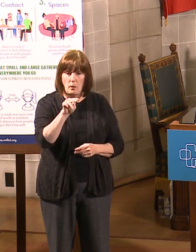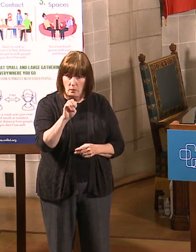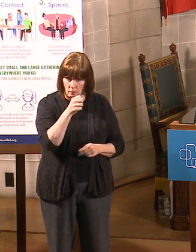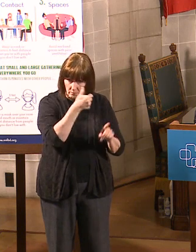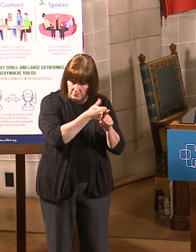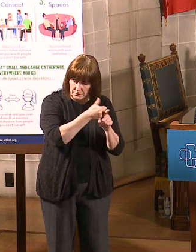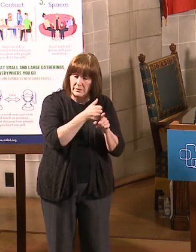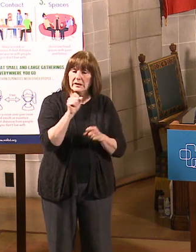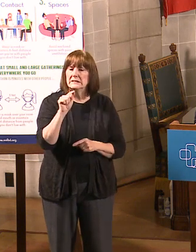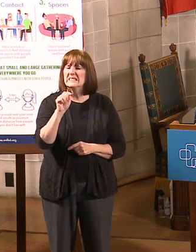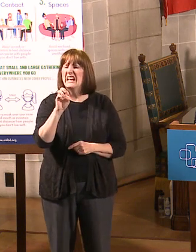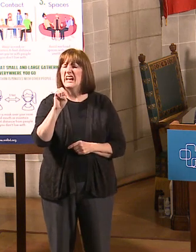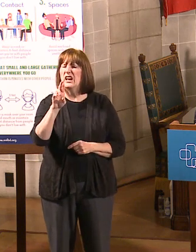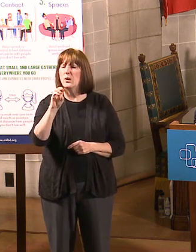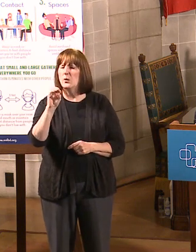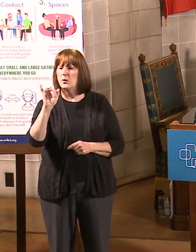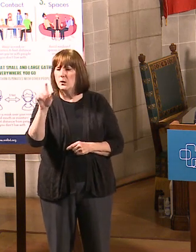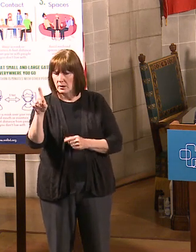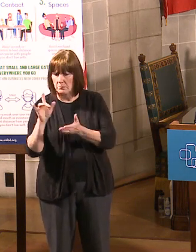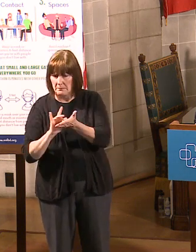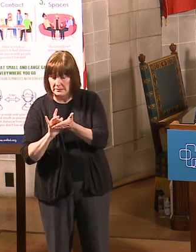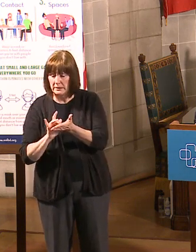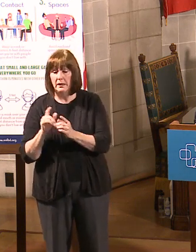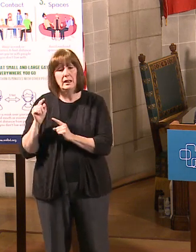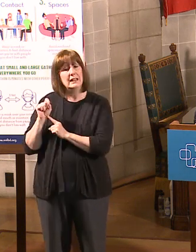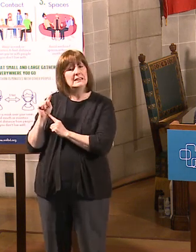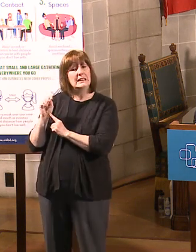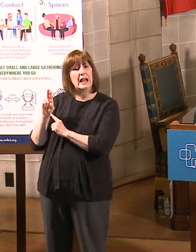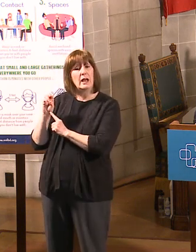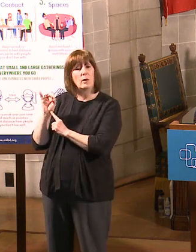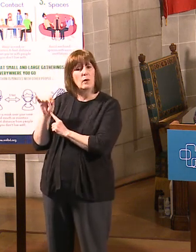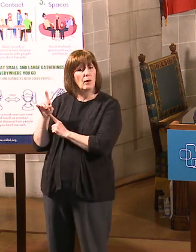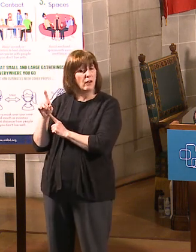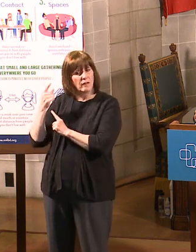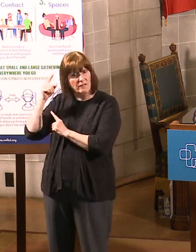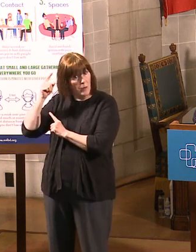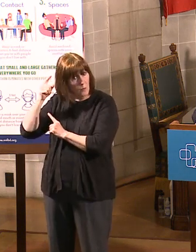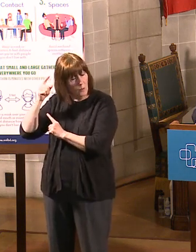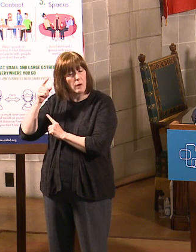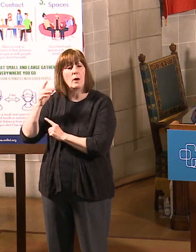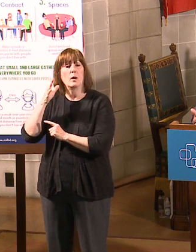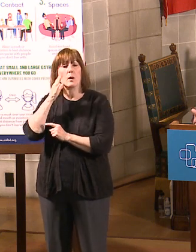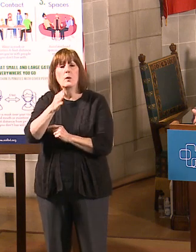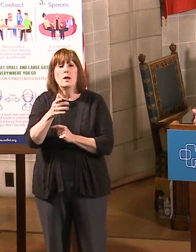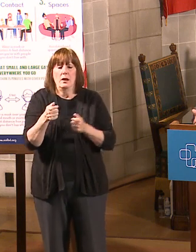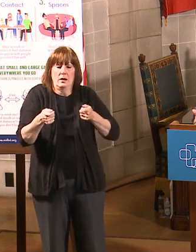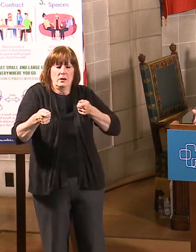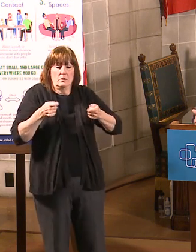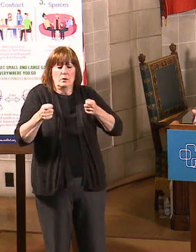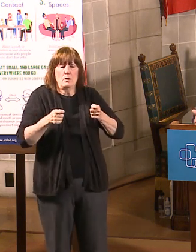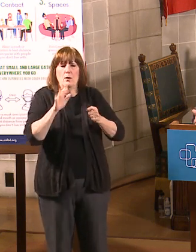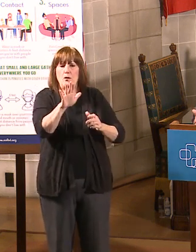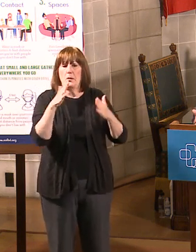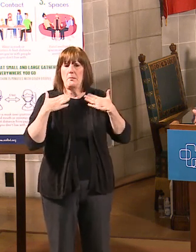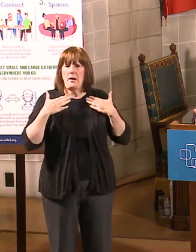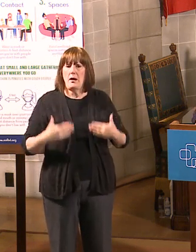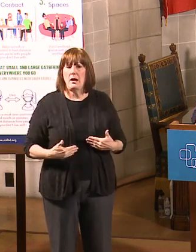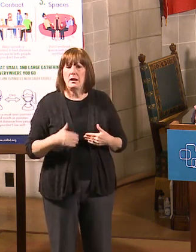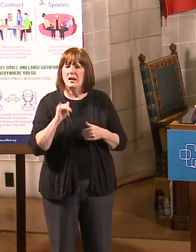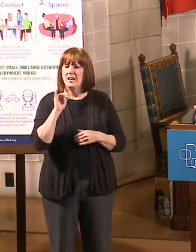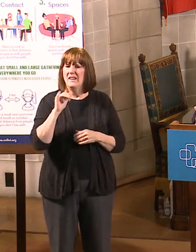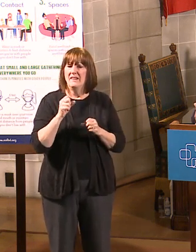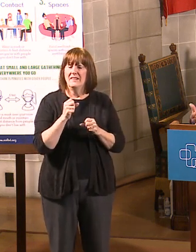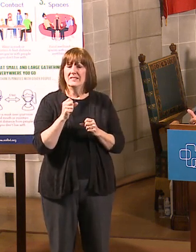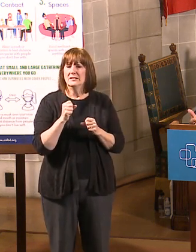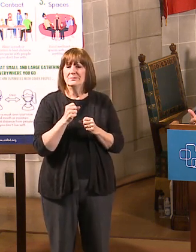steroid medication, and what steroids do is they modulate your own body's inflammatory response.